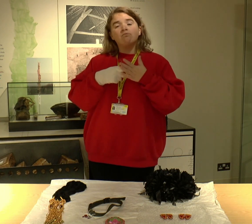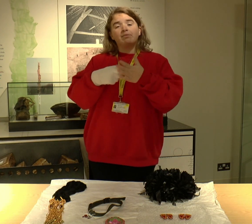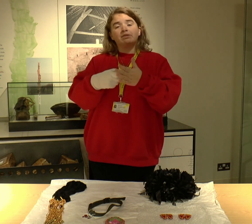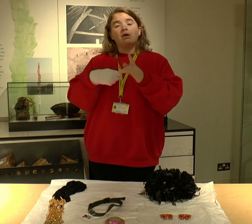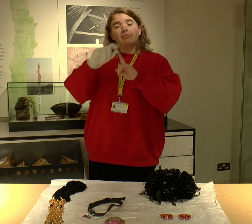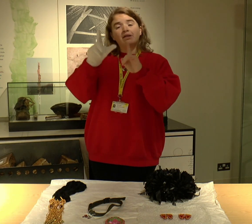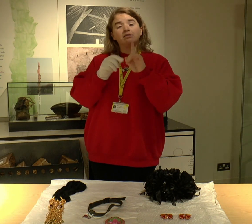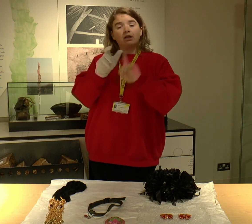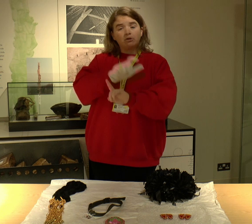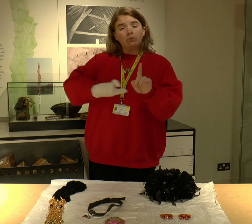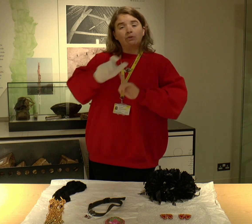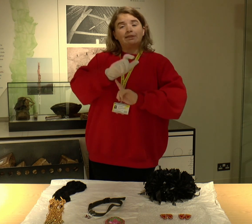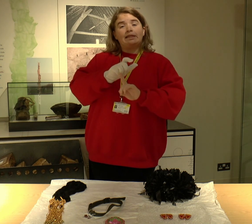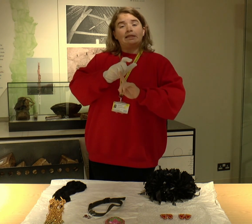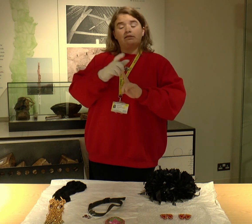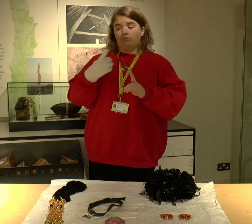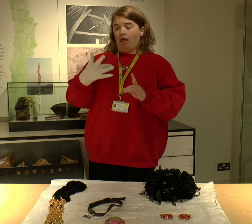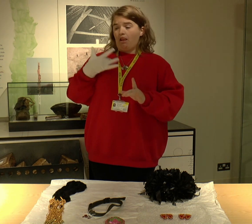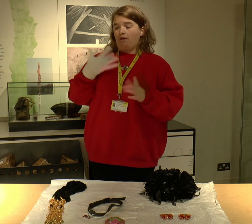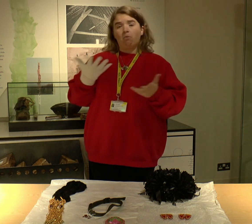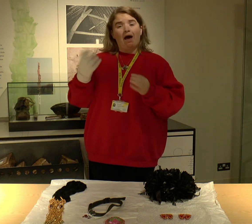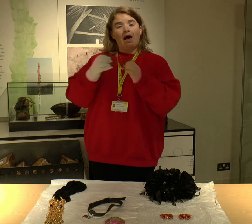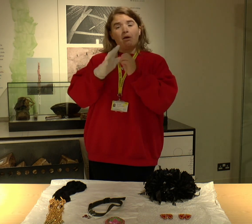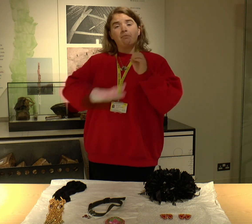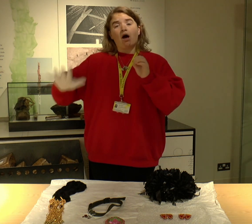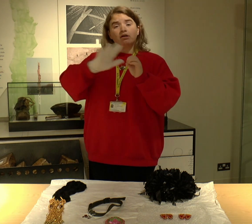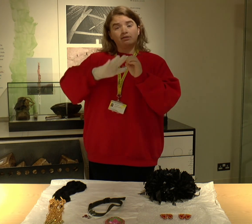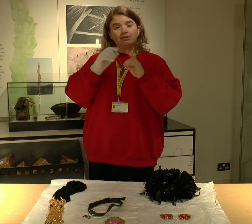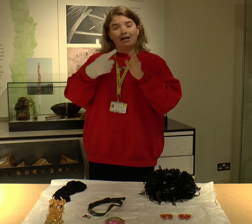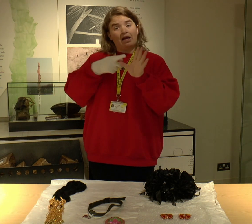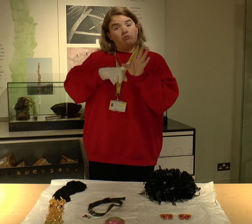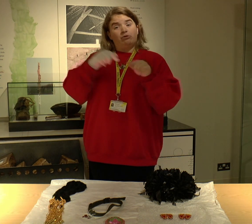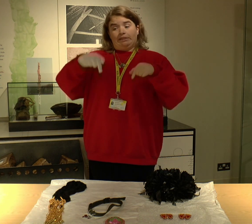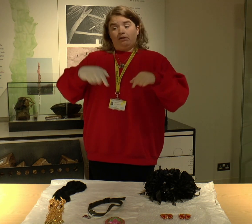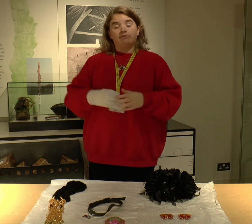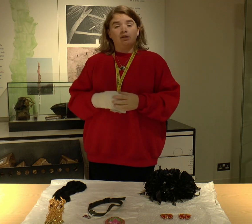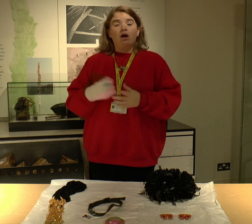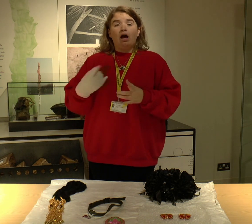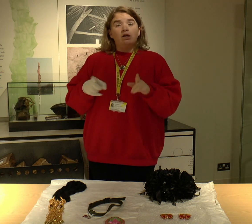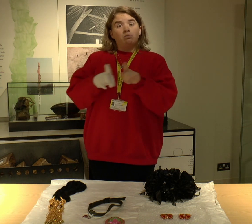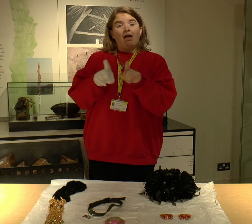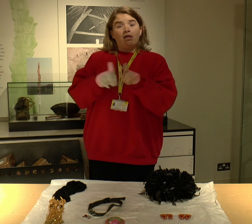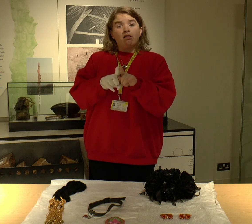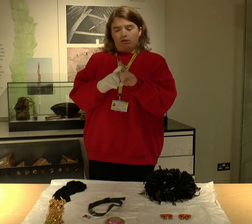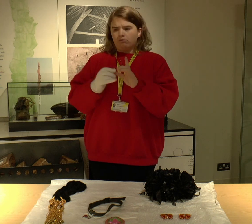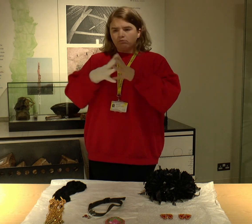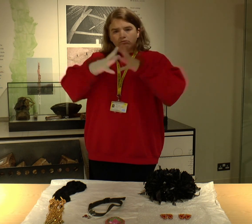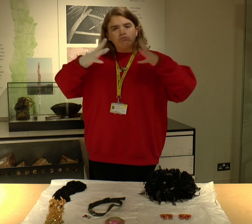This represents the Pakistani community living in Buckinghamshire and specifically at Aylesbury here, but also in the